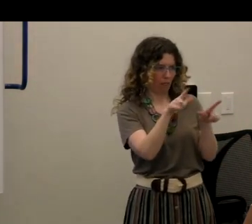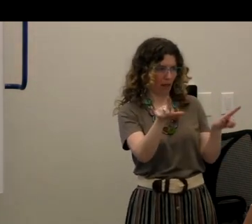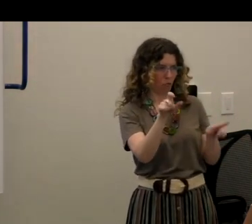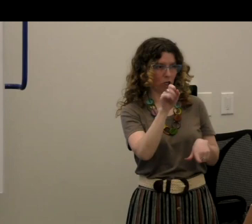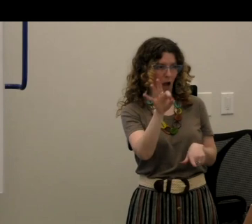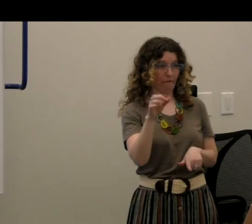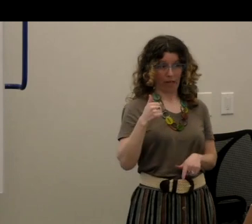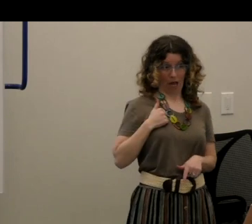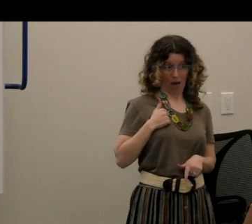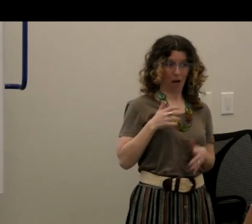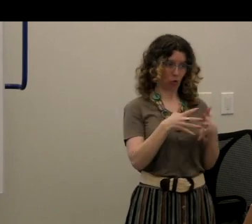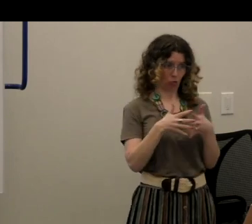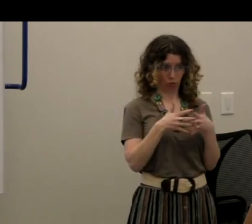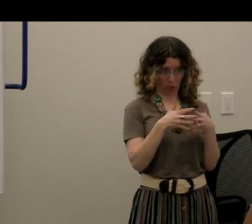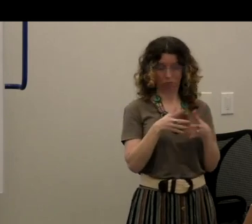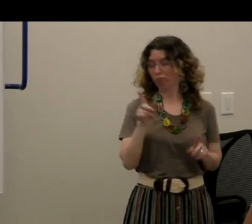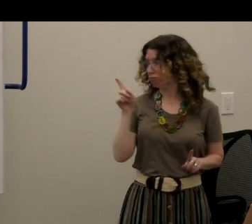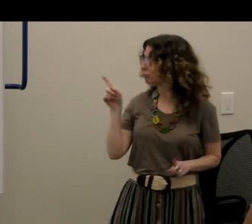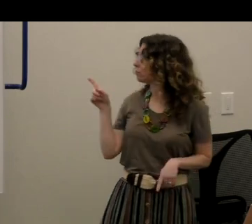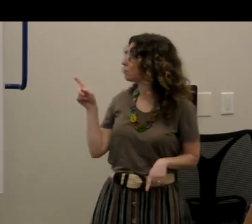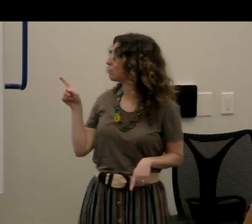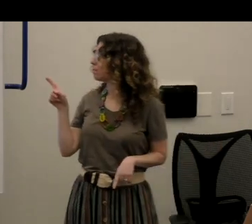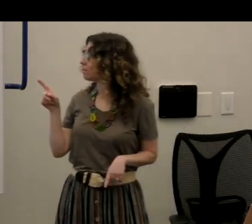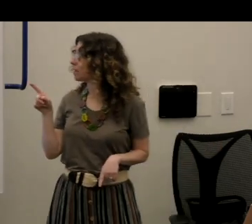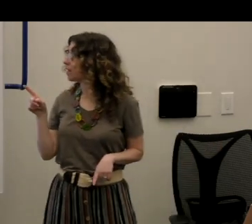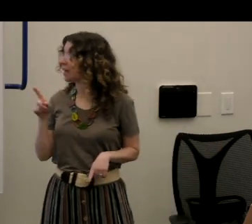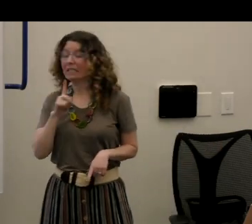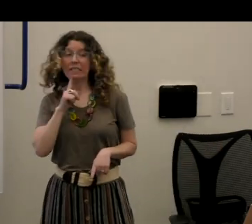ASL is a primary language in Canada and America